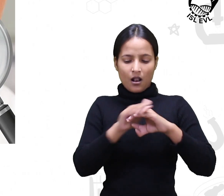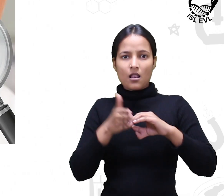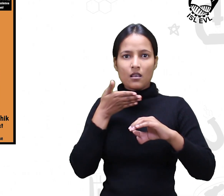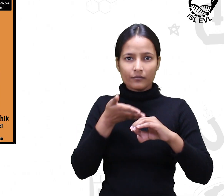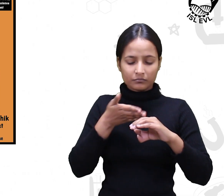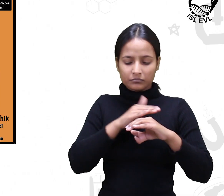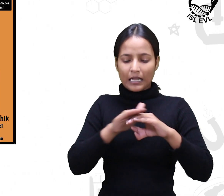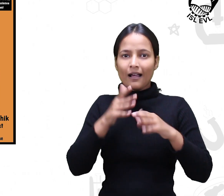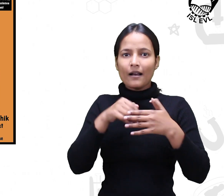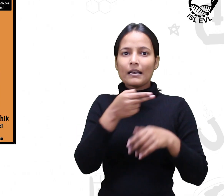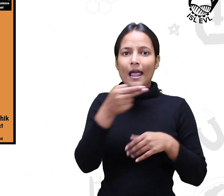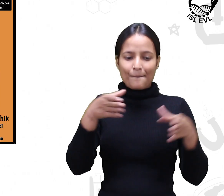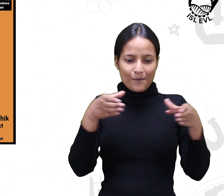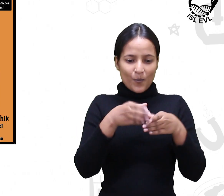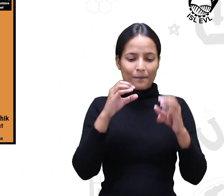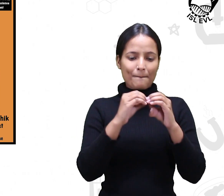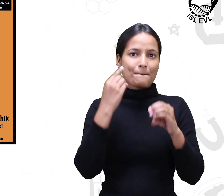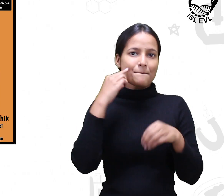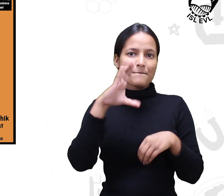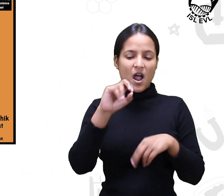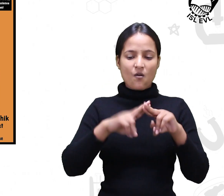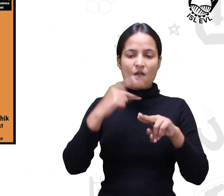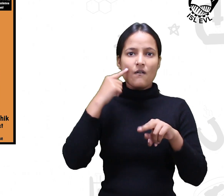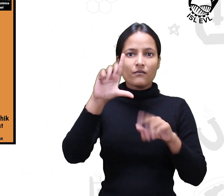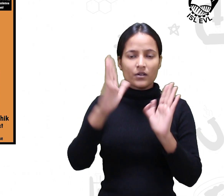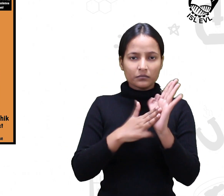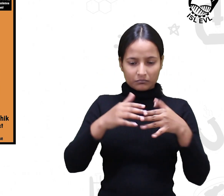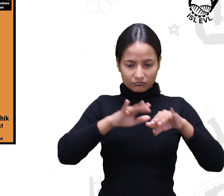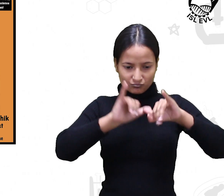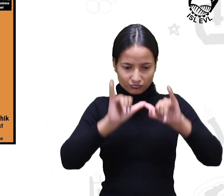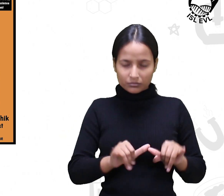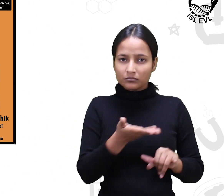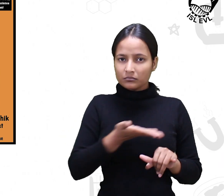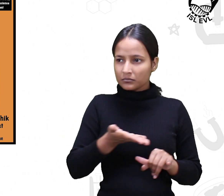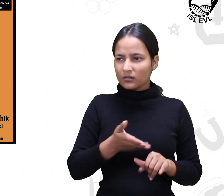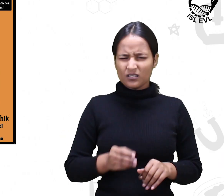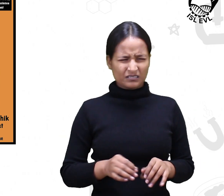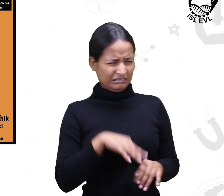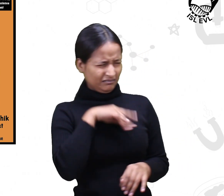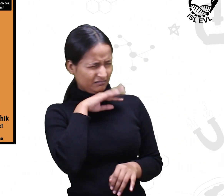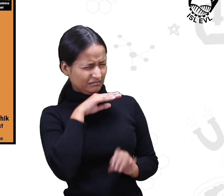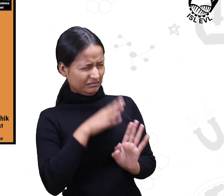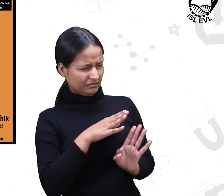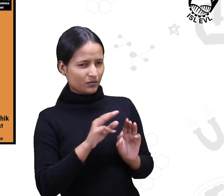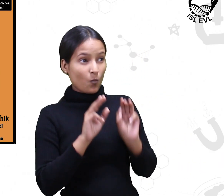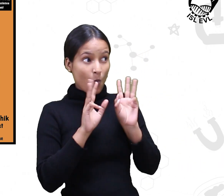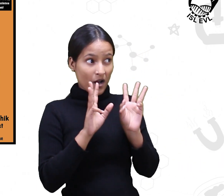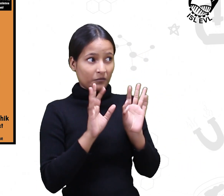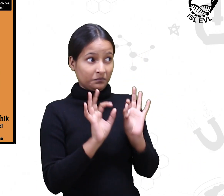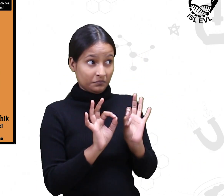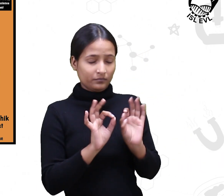what's called biofilms. Wow. But you, Hey, they're not ew,